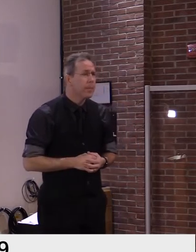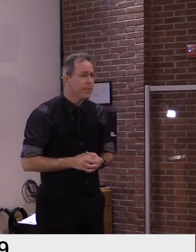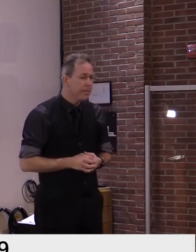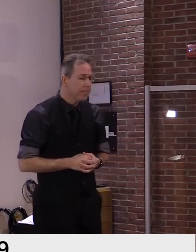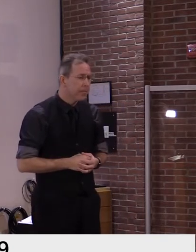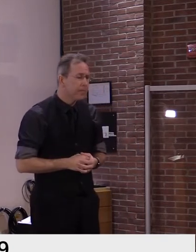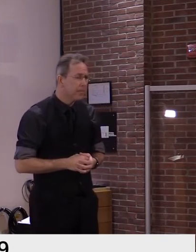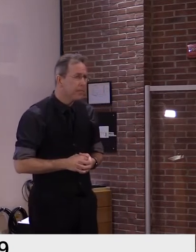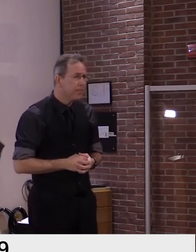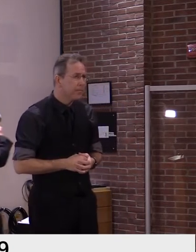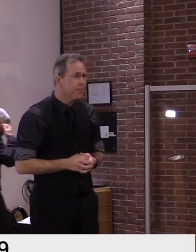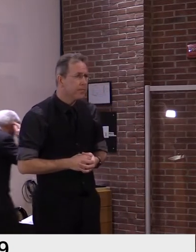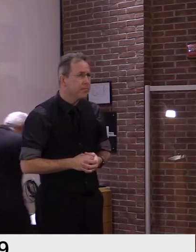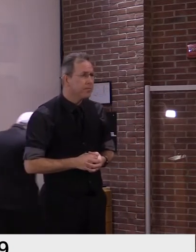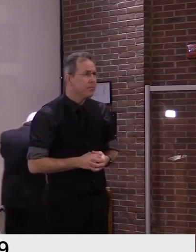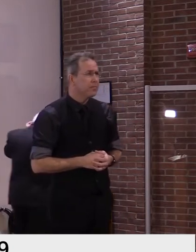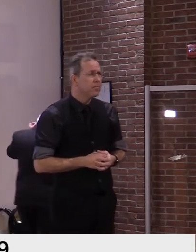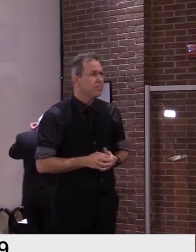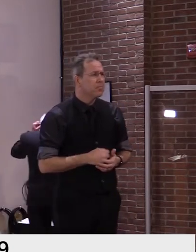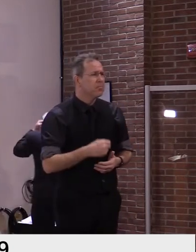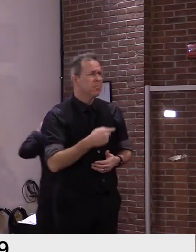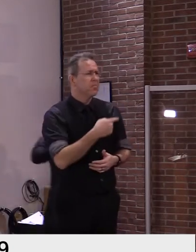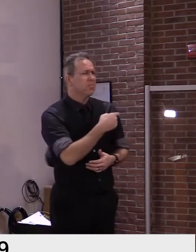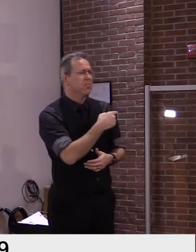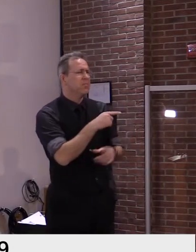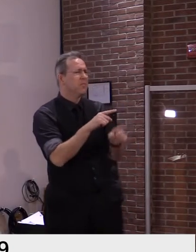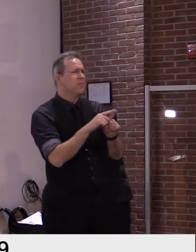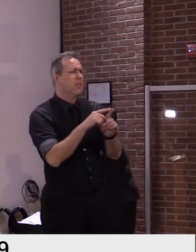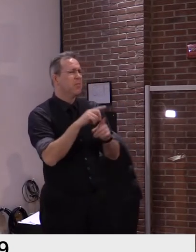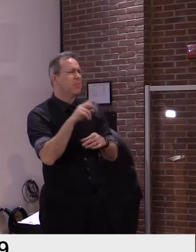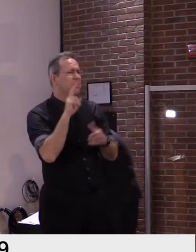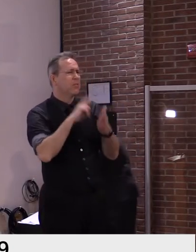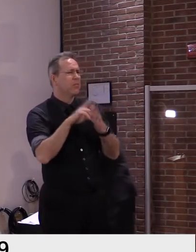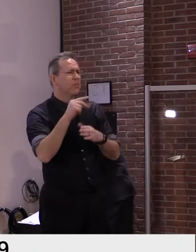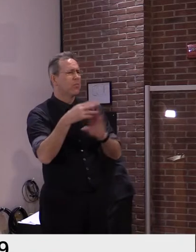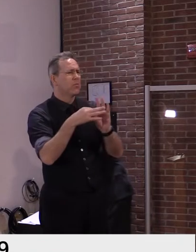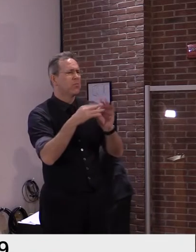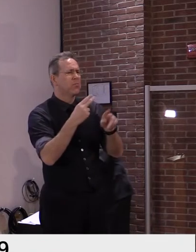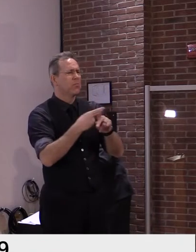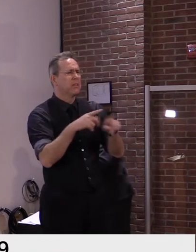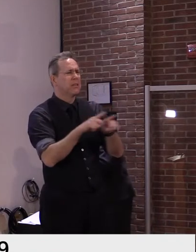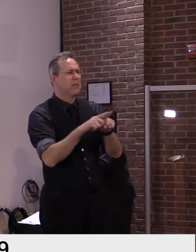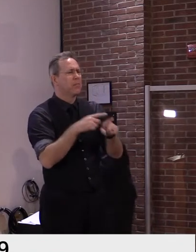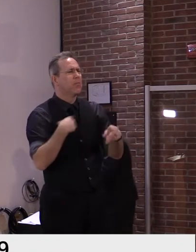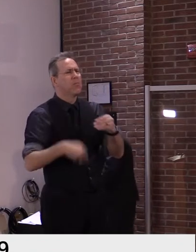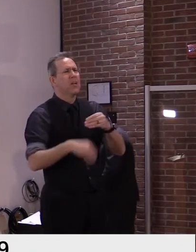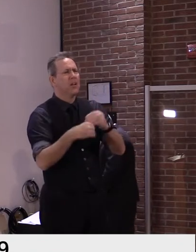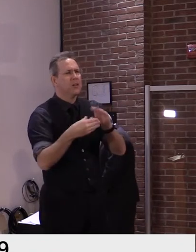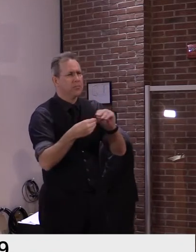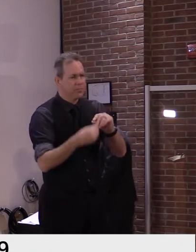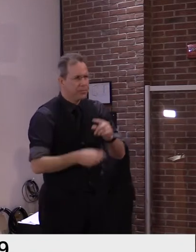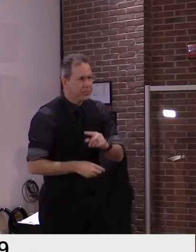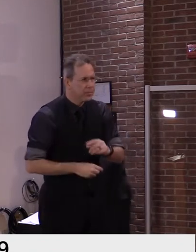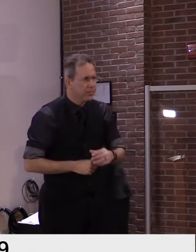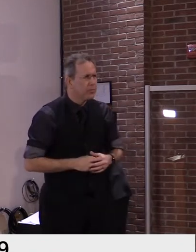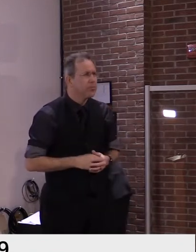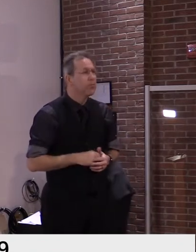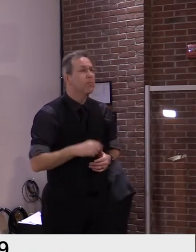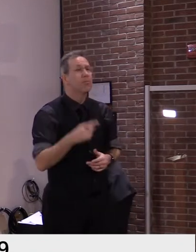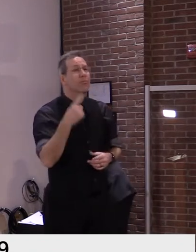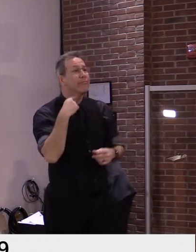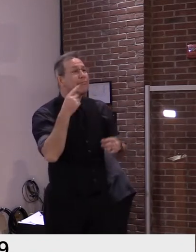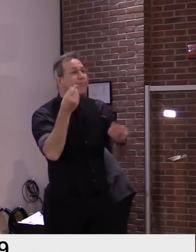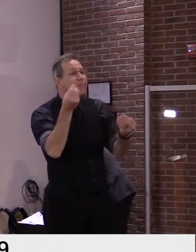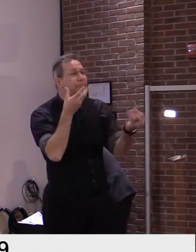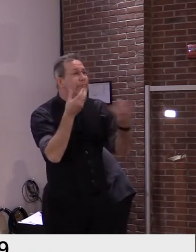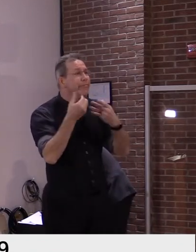I'll just expand on what the Secretary just said first. There are all kinds of suggestions being made about Johnson &